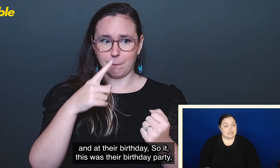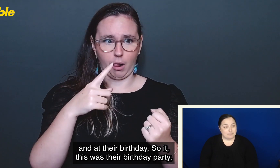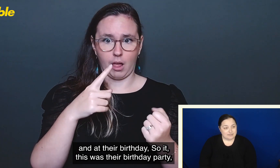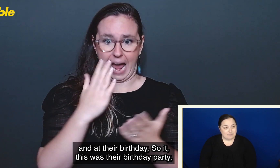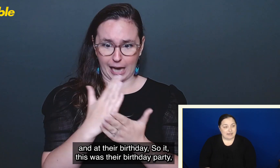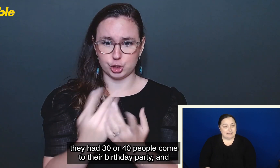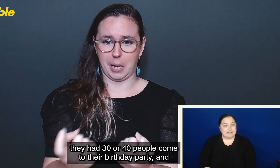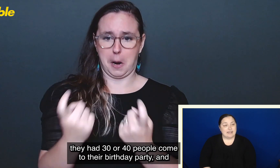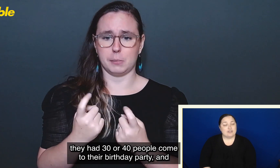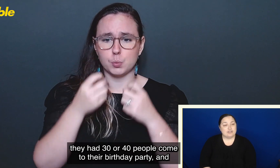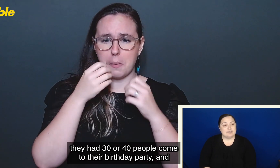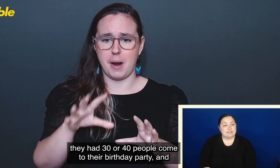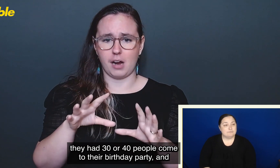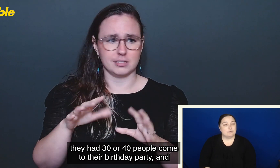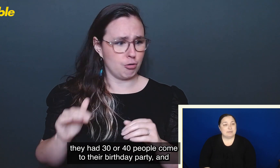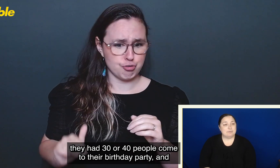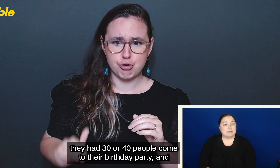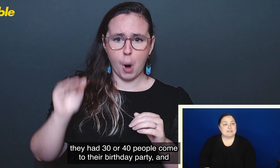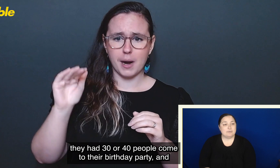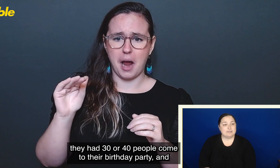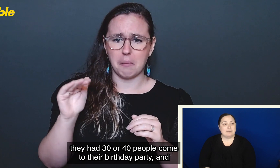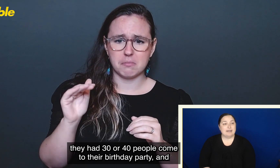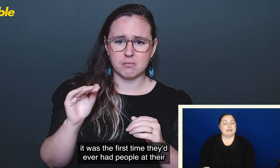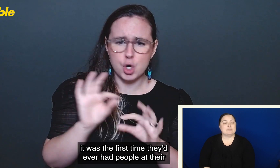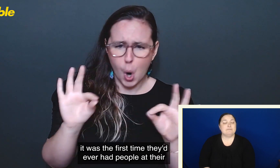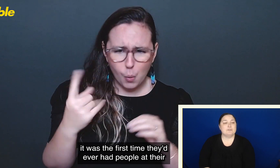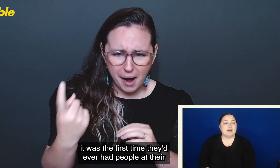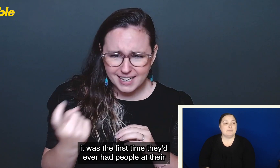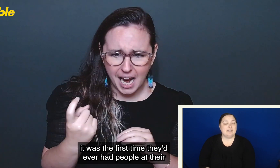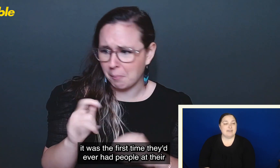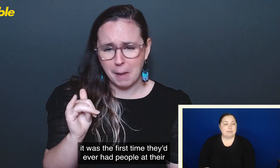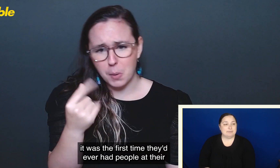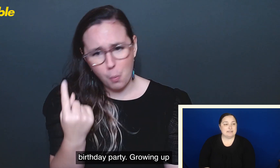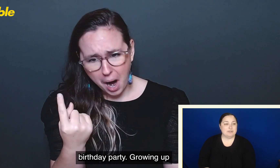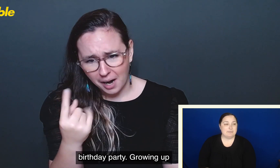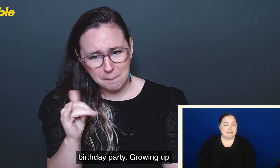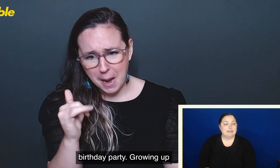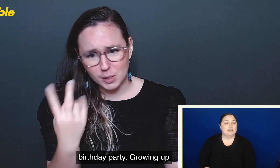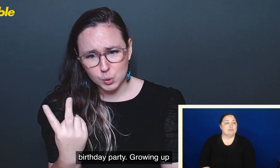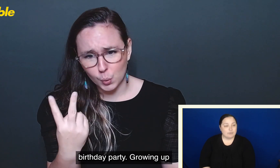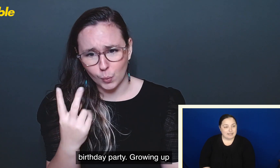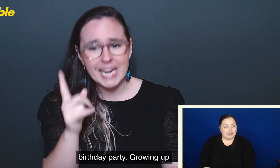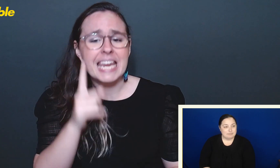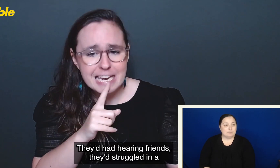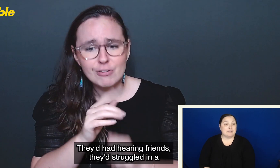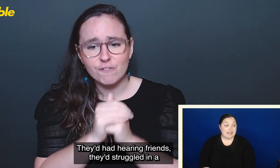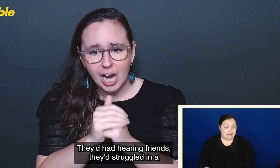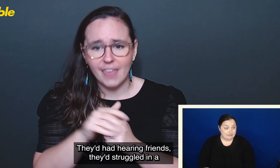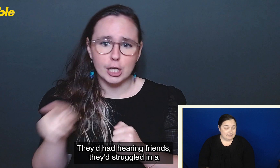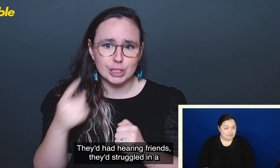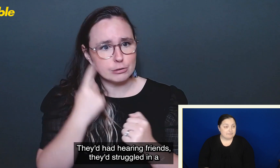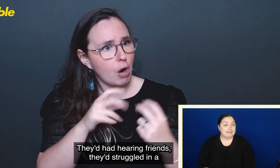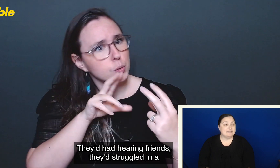this was their birthday party. They had 30 or 40 people come to their birthday party, and it was the first time they'd ever had people at their birthday party. Growing up, they'd